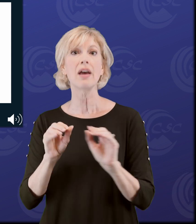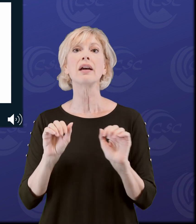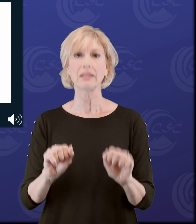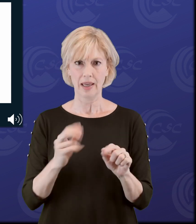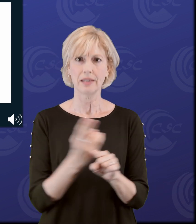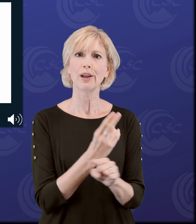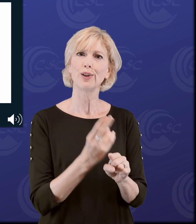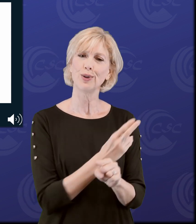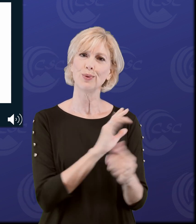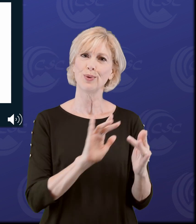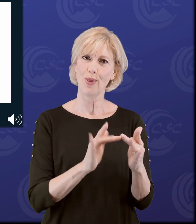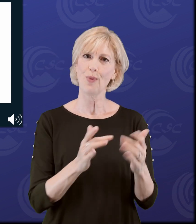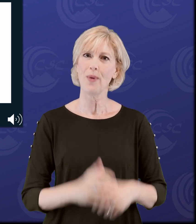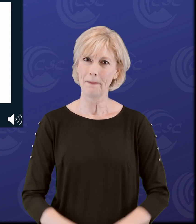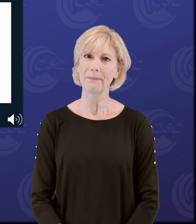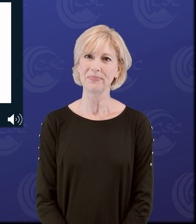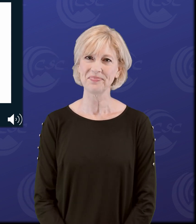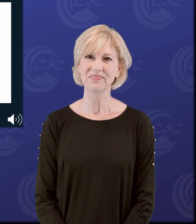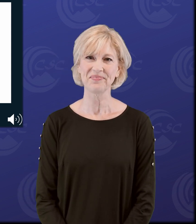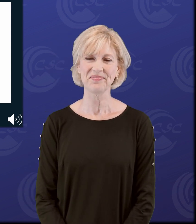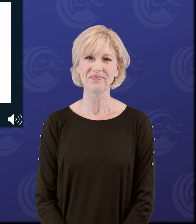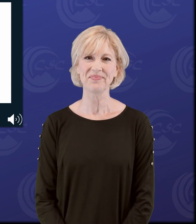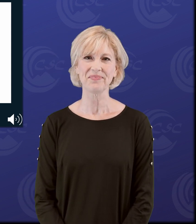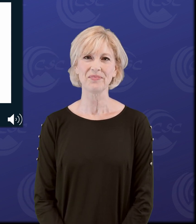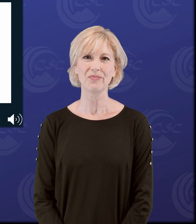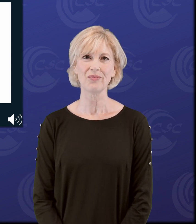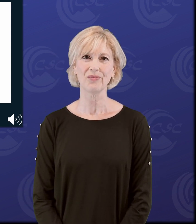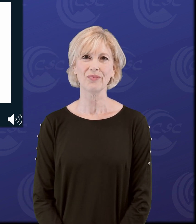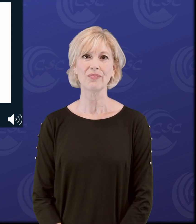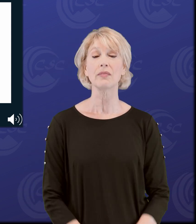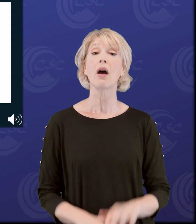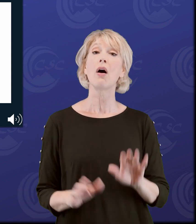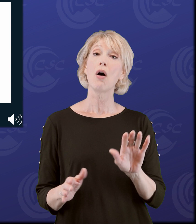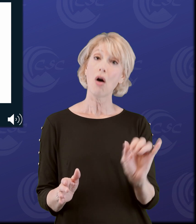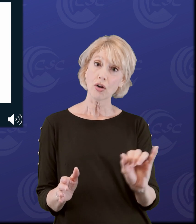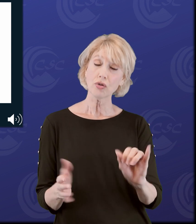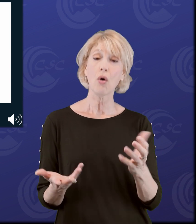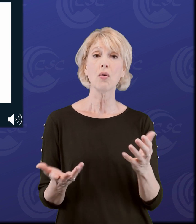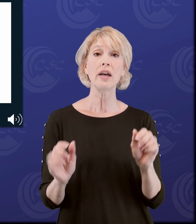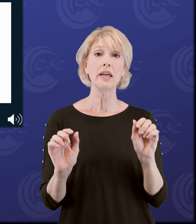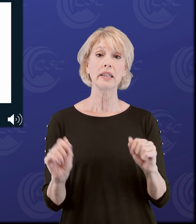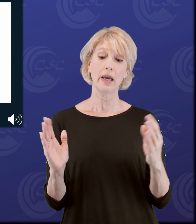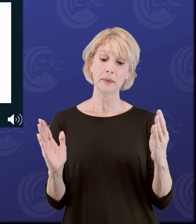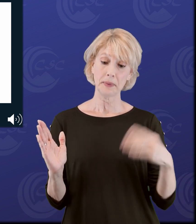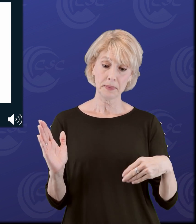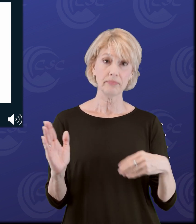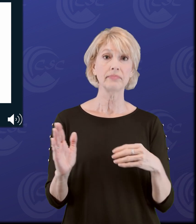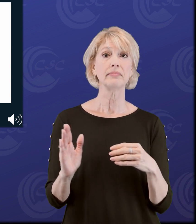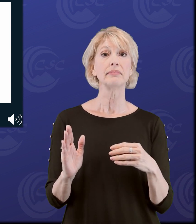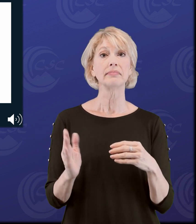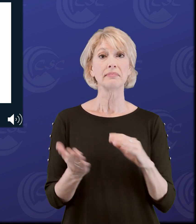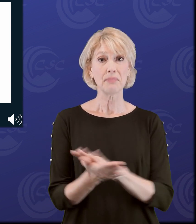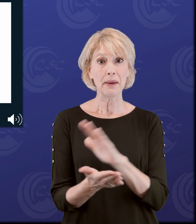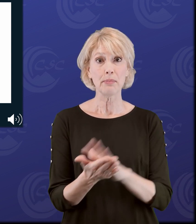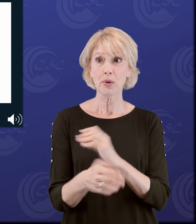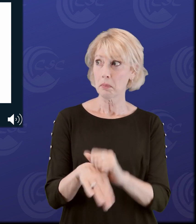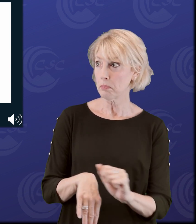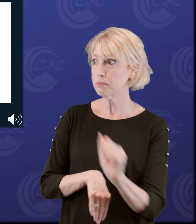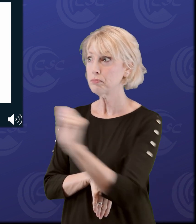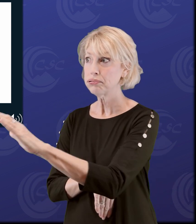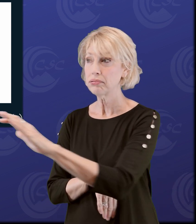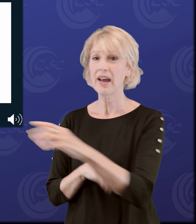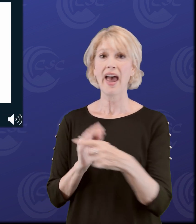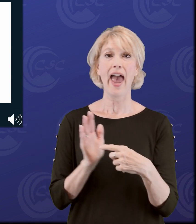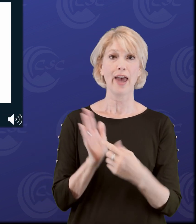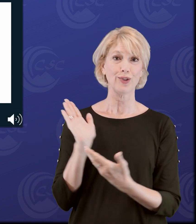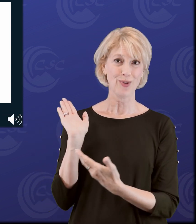Alternatively, you can complete and return a physical application as shown here. These applications are widely available throughout the state,